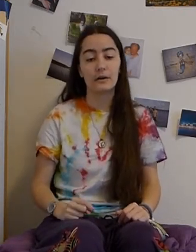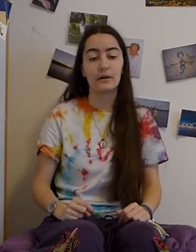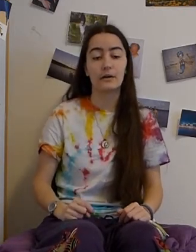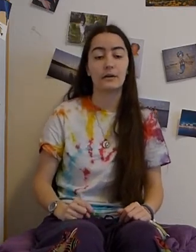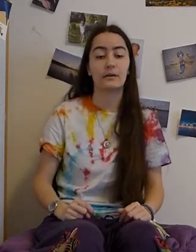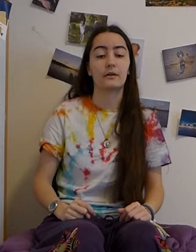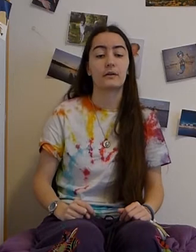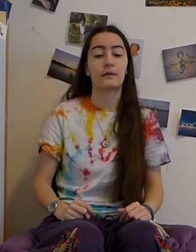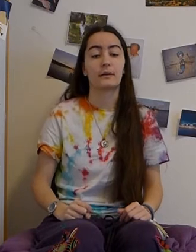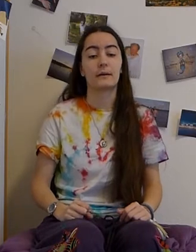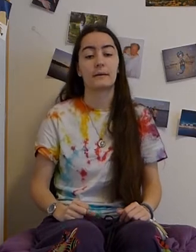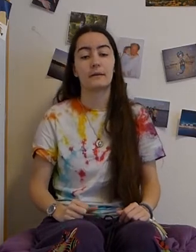along.